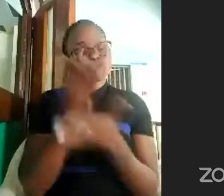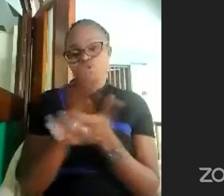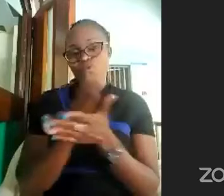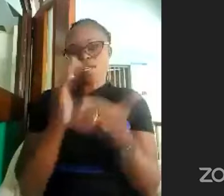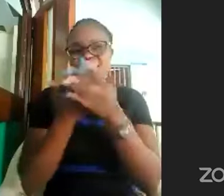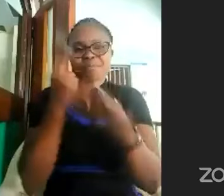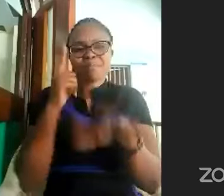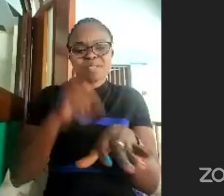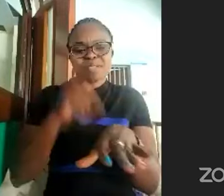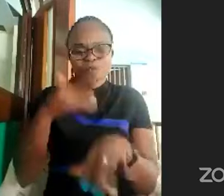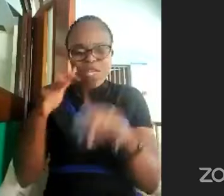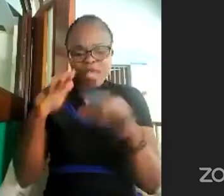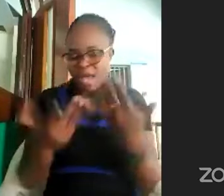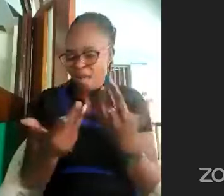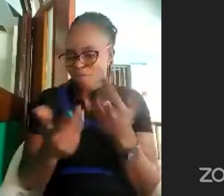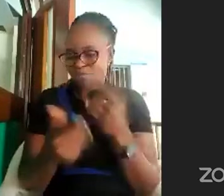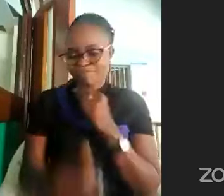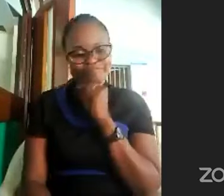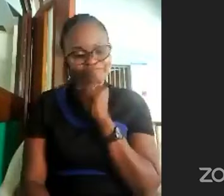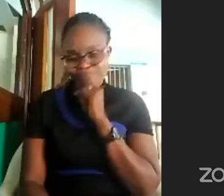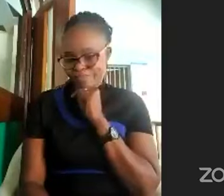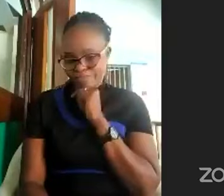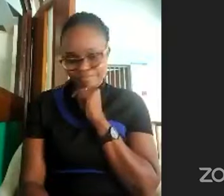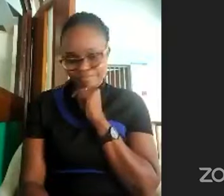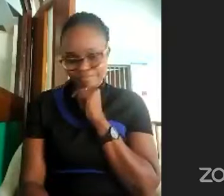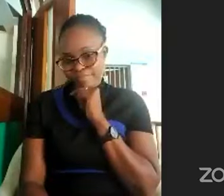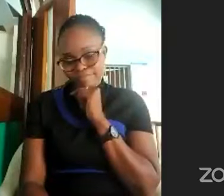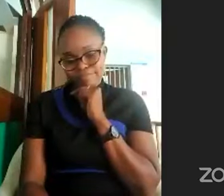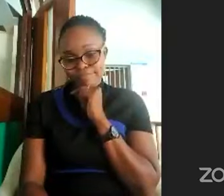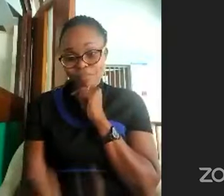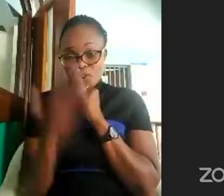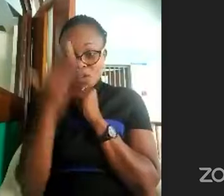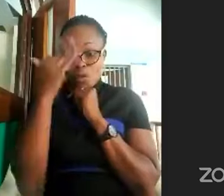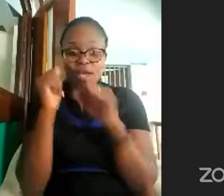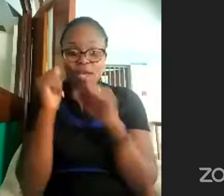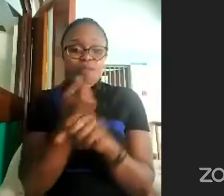oh God, she wants to even go away.